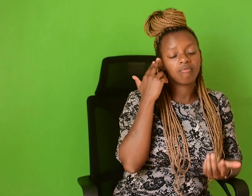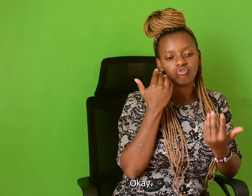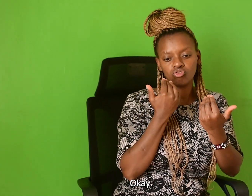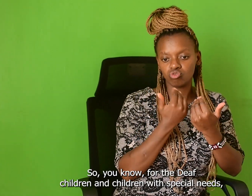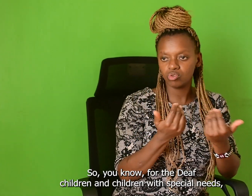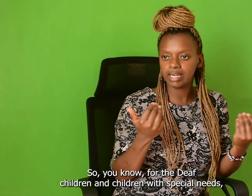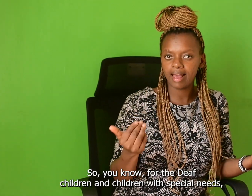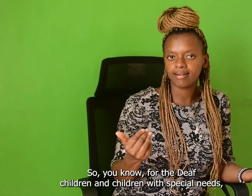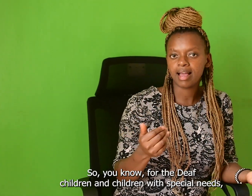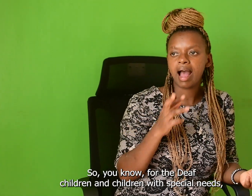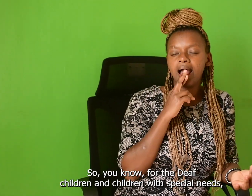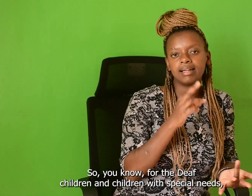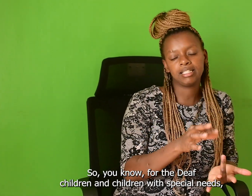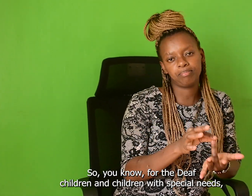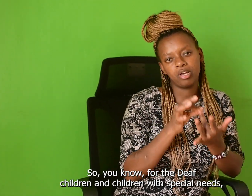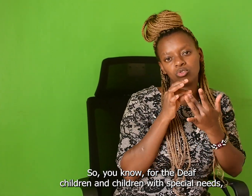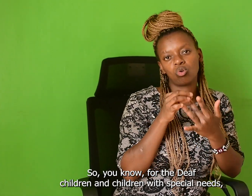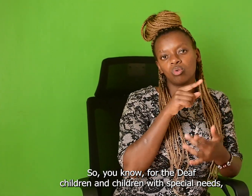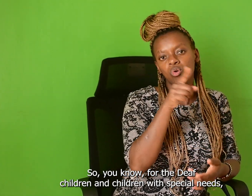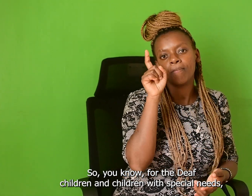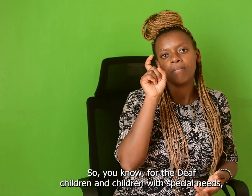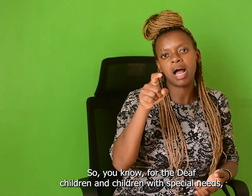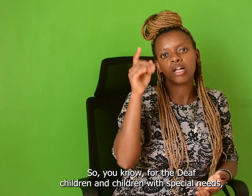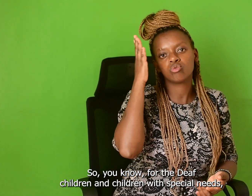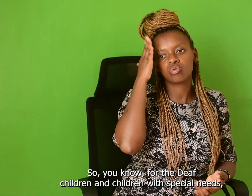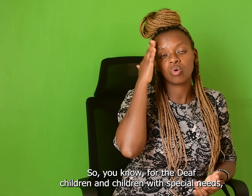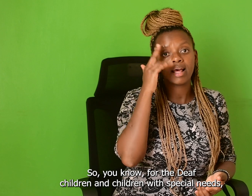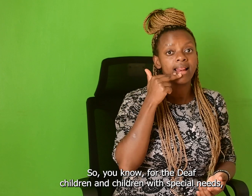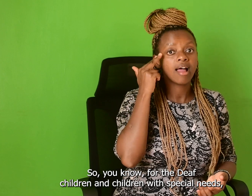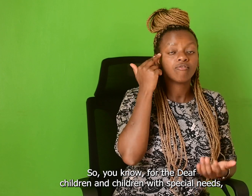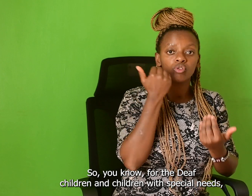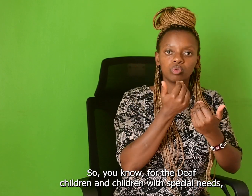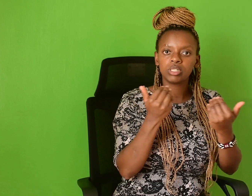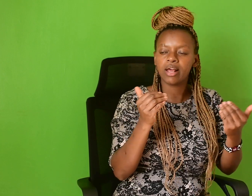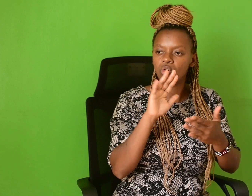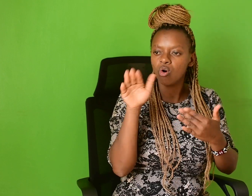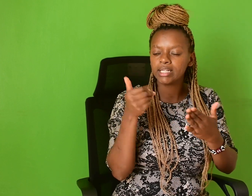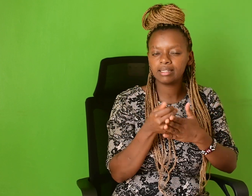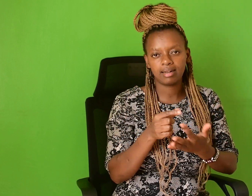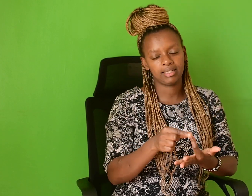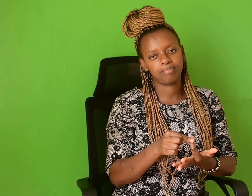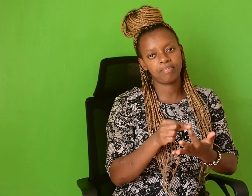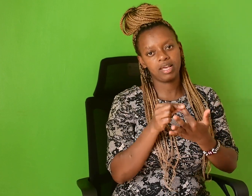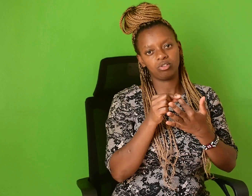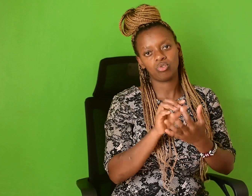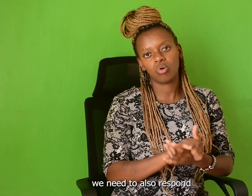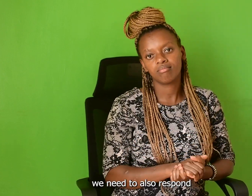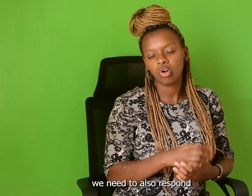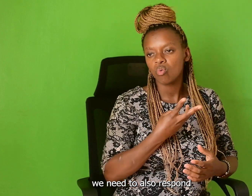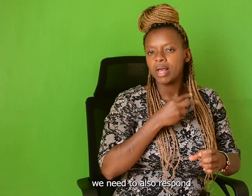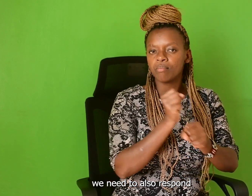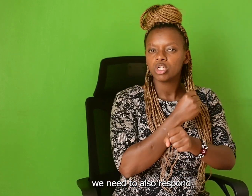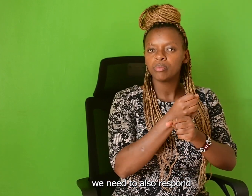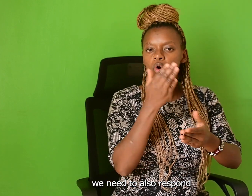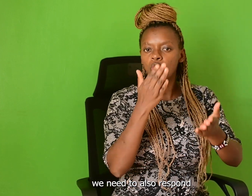Okay, so for the deaf children and children with special needs, we need to also